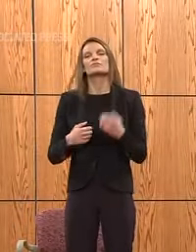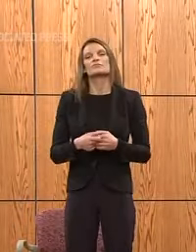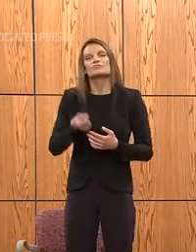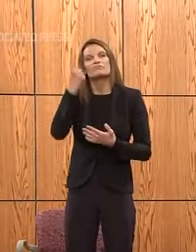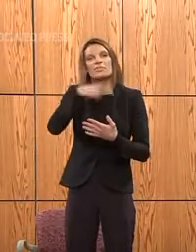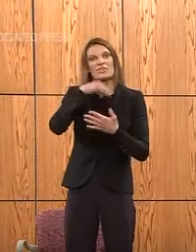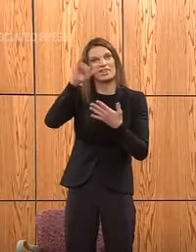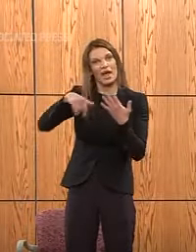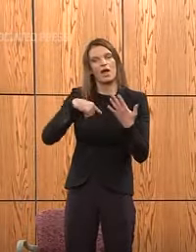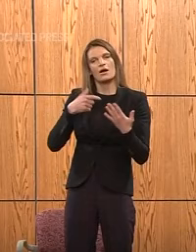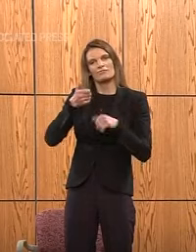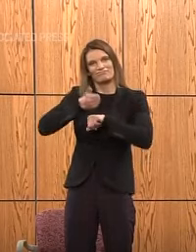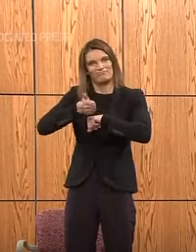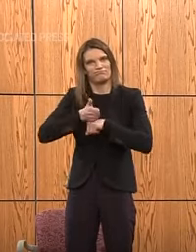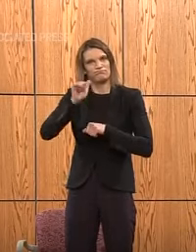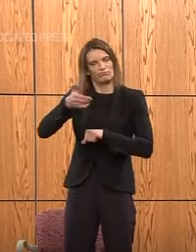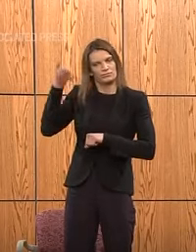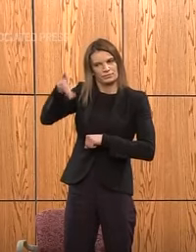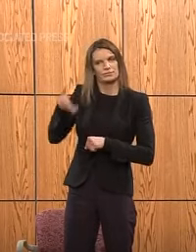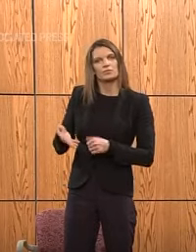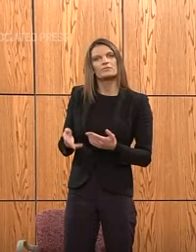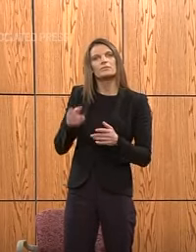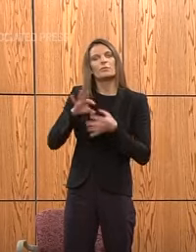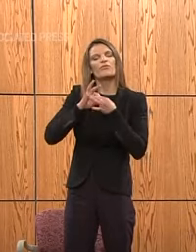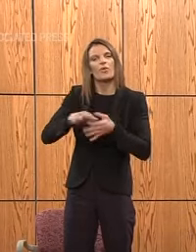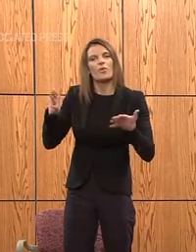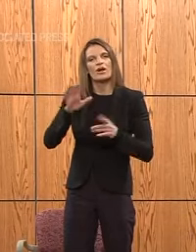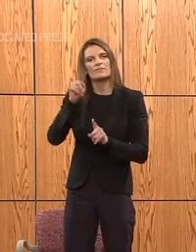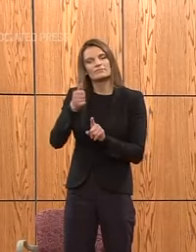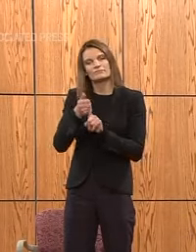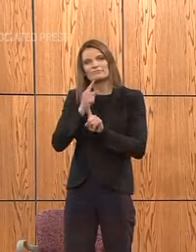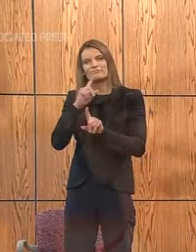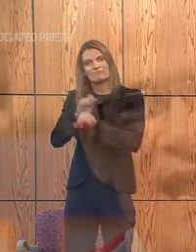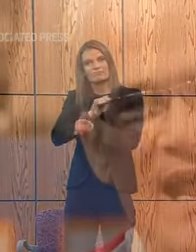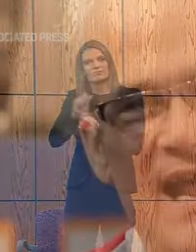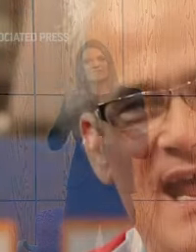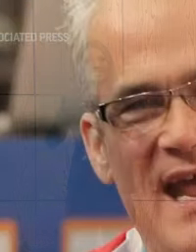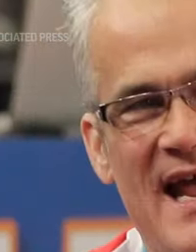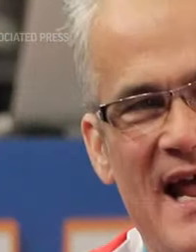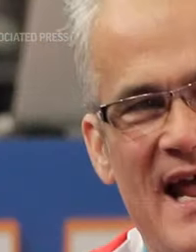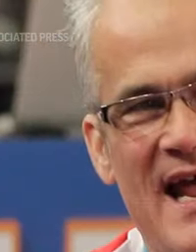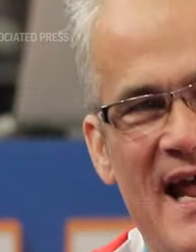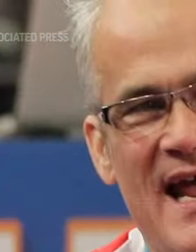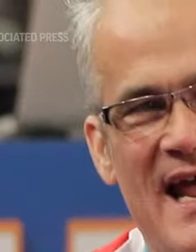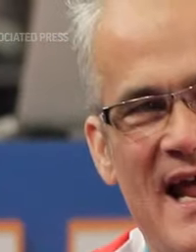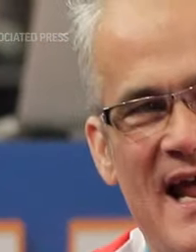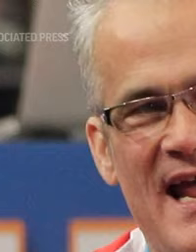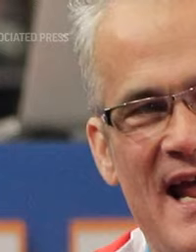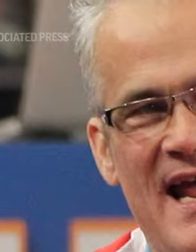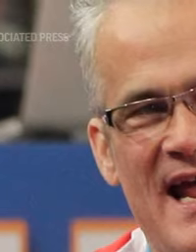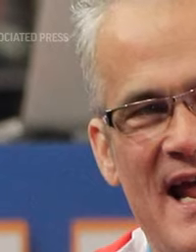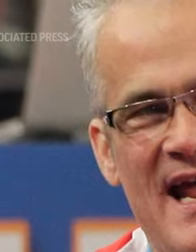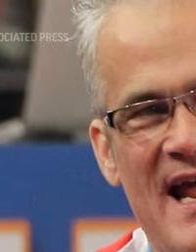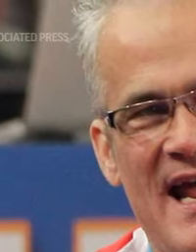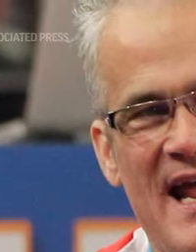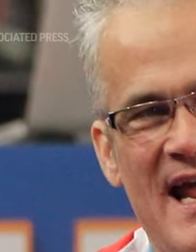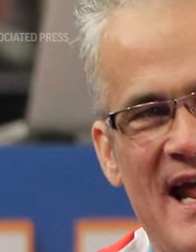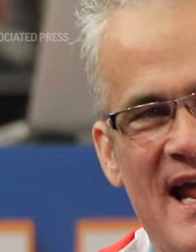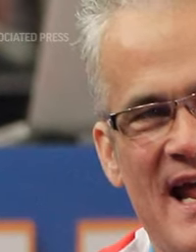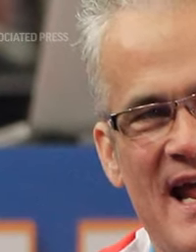acts of verbal, physical, and sexual abuse perpetrated by the defendant against multiple